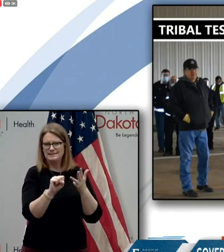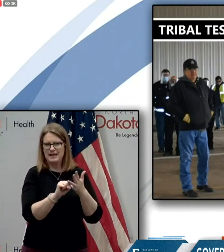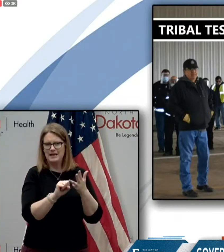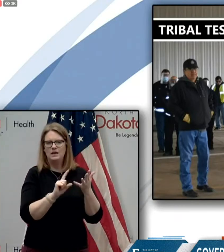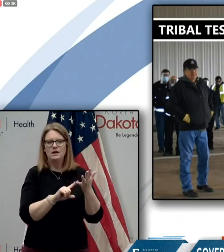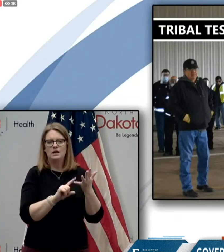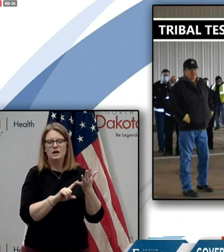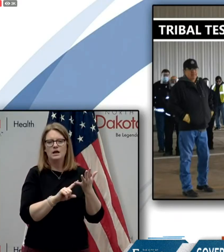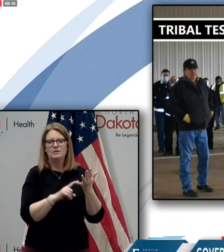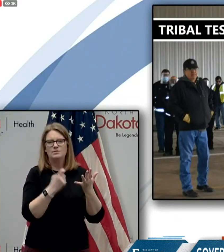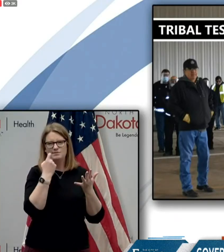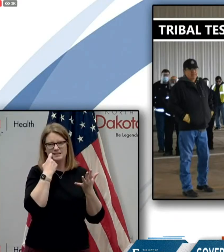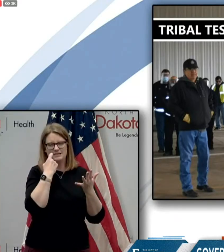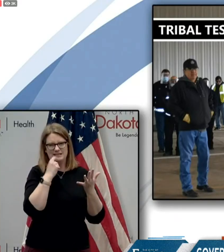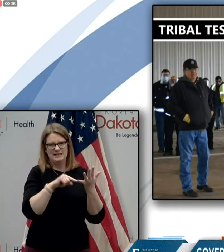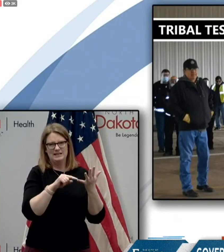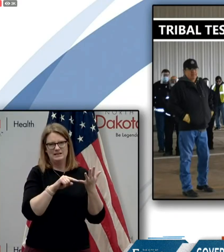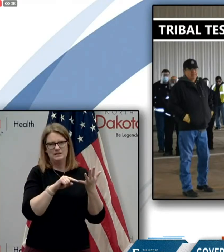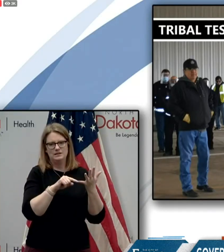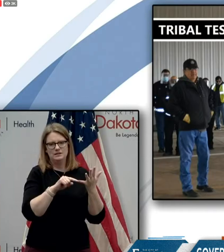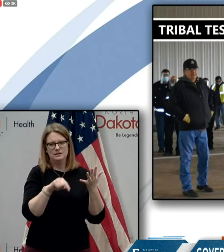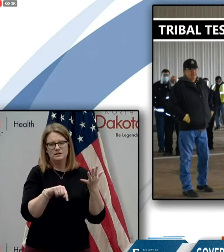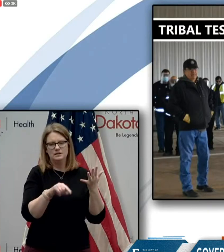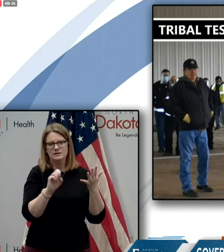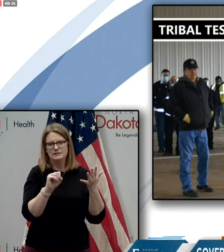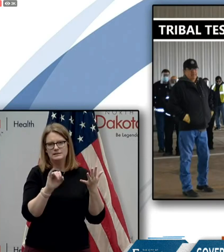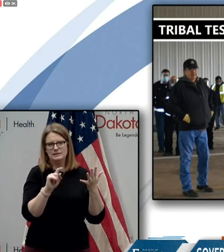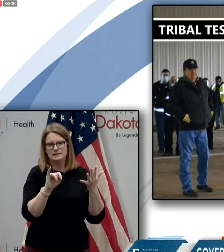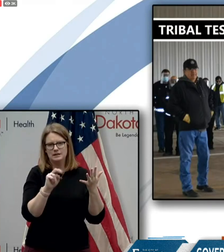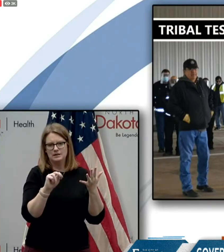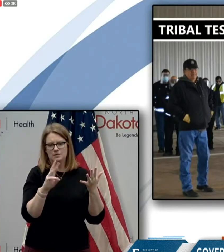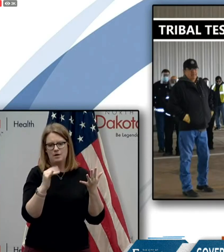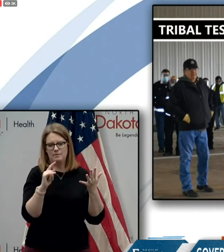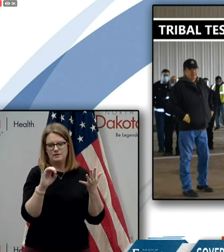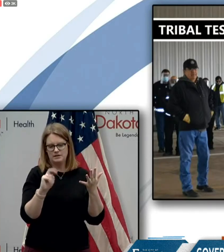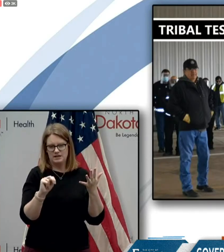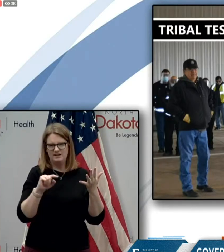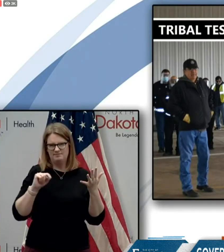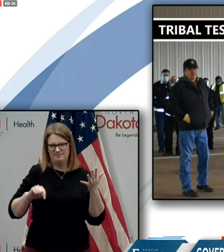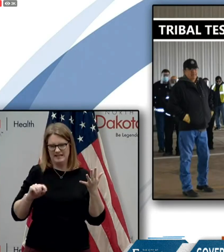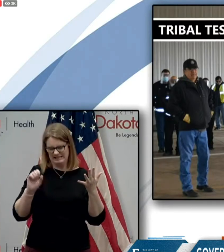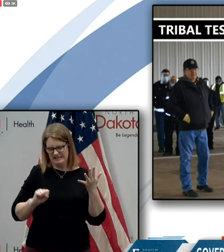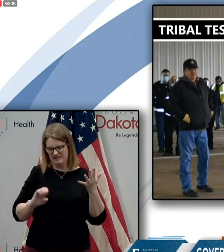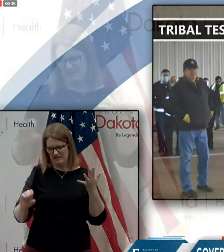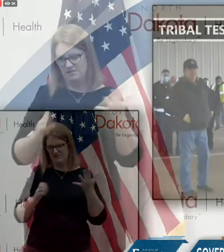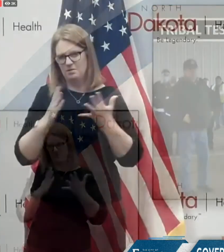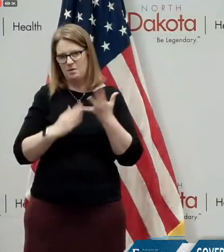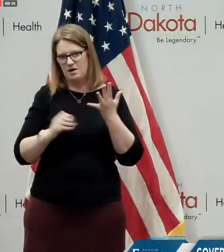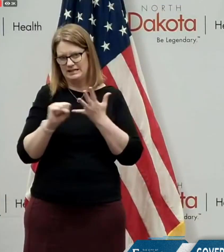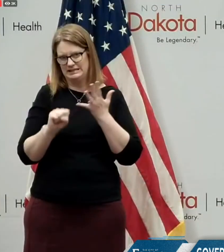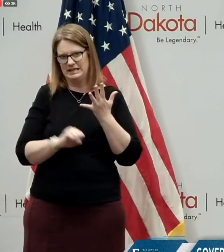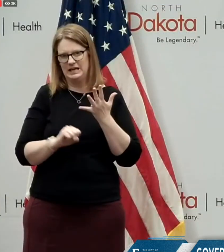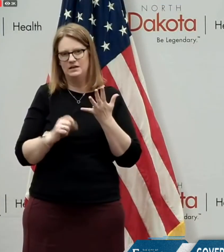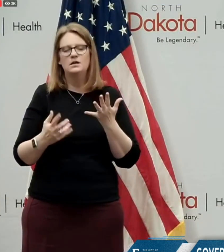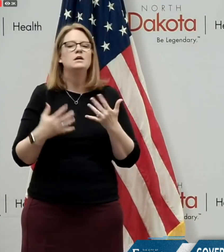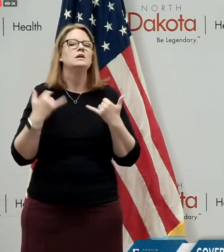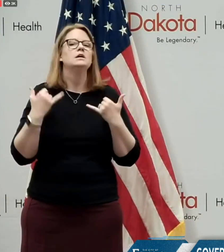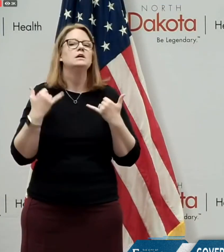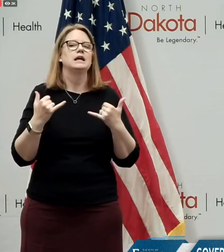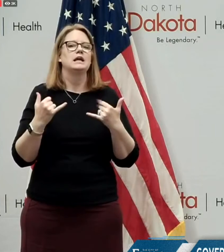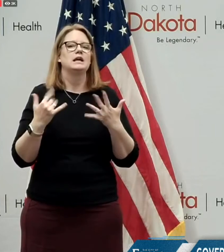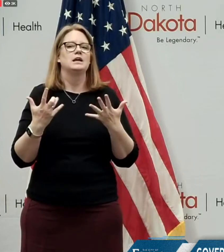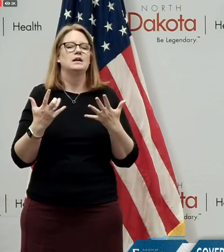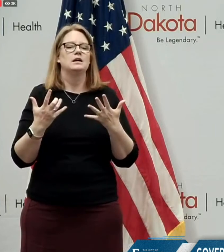also most recently down with the Sisseton, Wahpeton, Oyate in the southeastern part of the state. Here today to talk